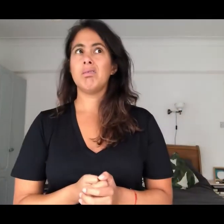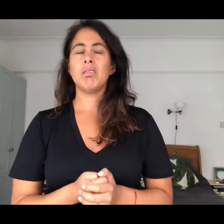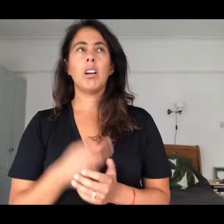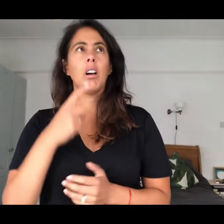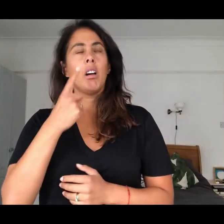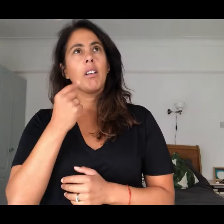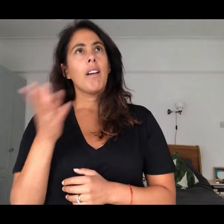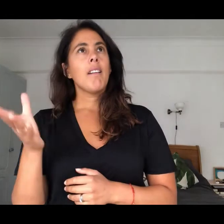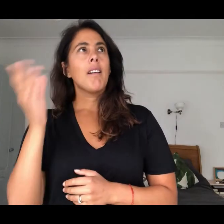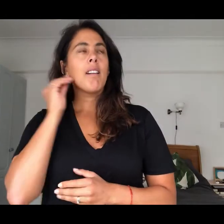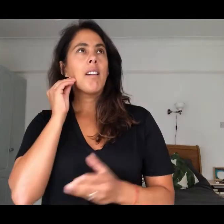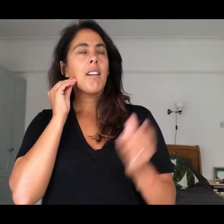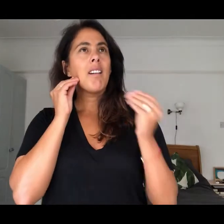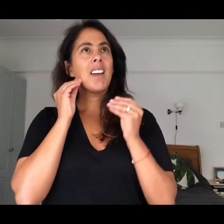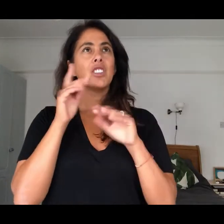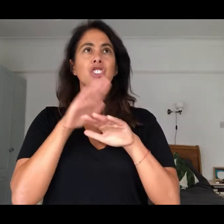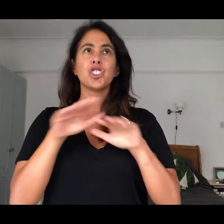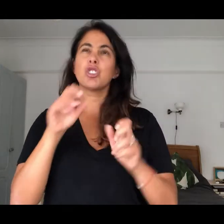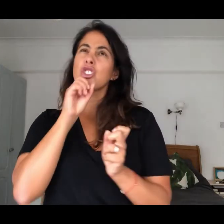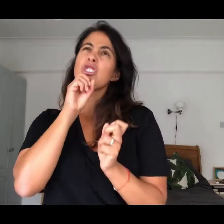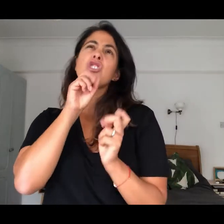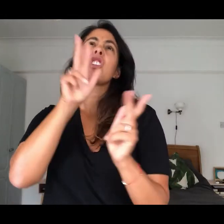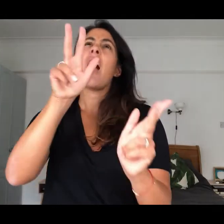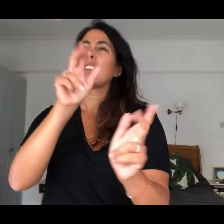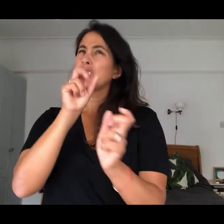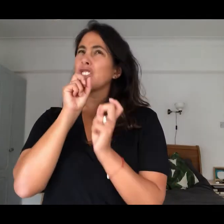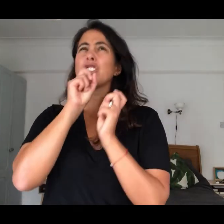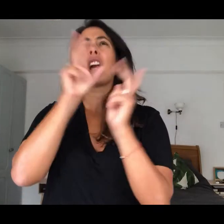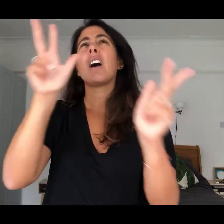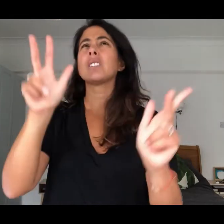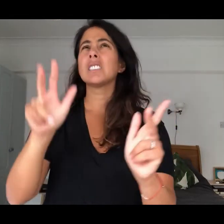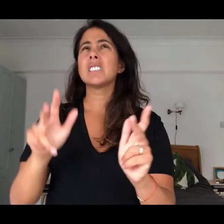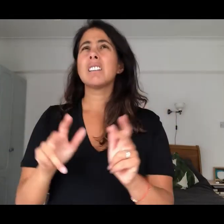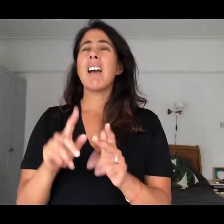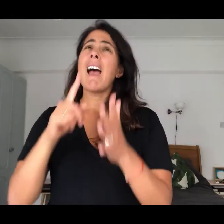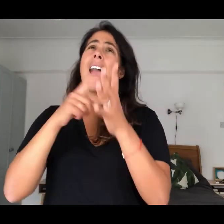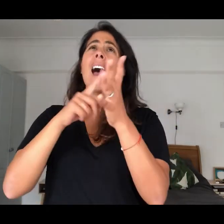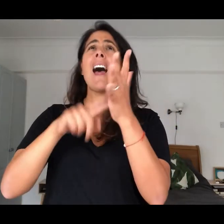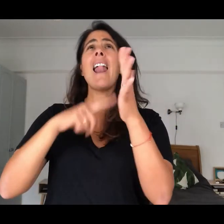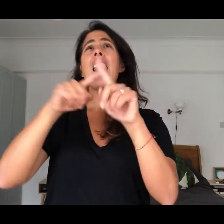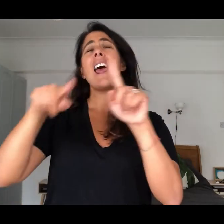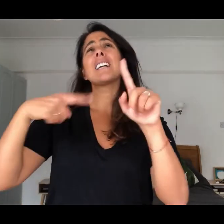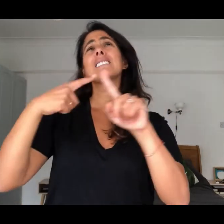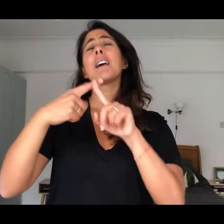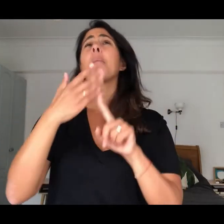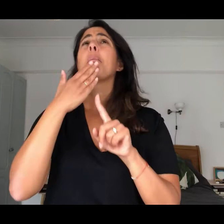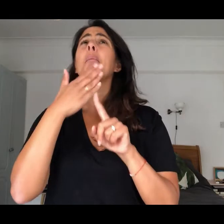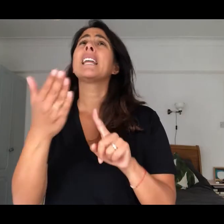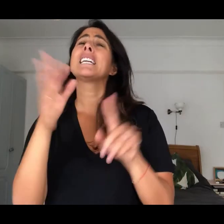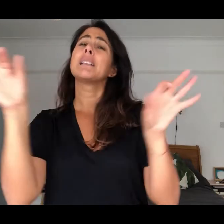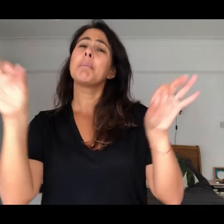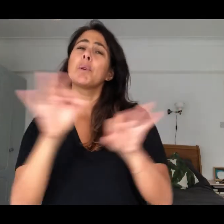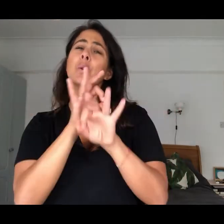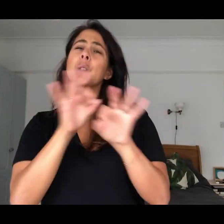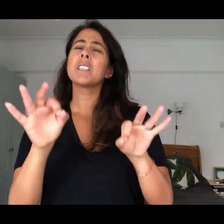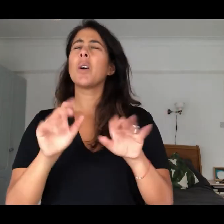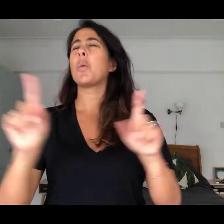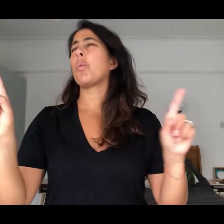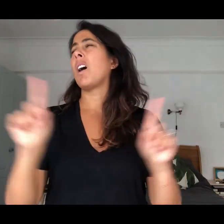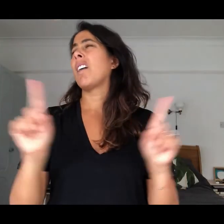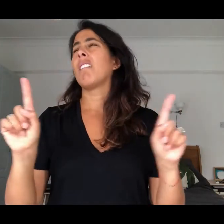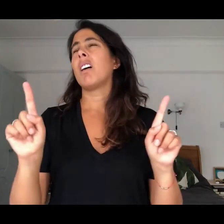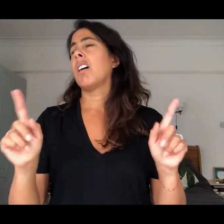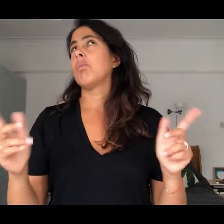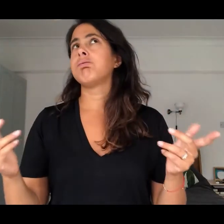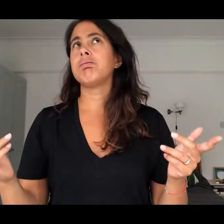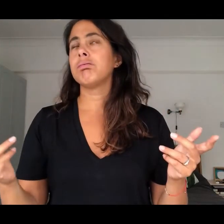by suburbia? All you can hear are children's voices into the night. Alexa,